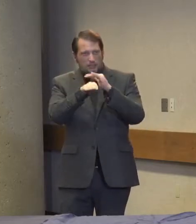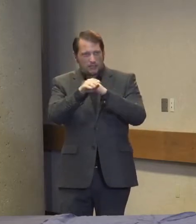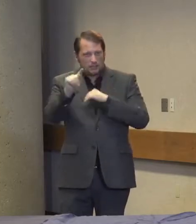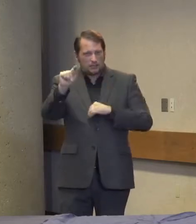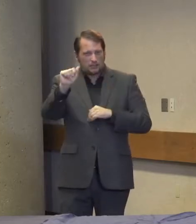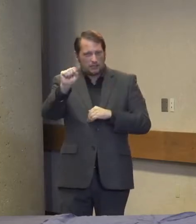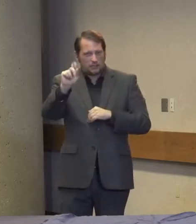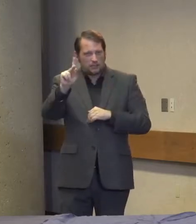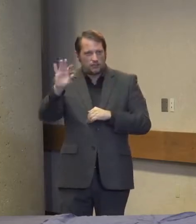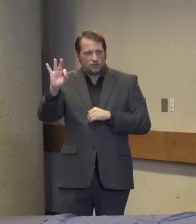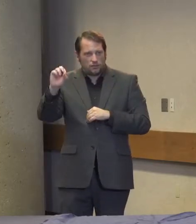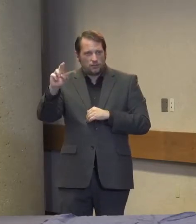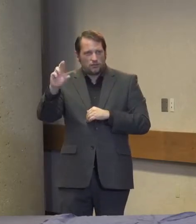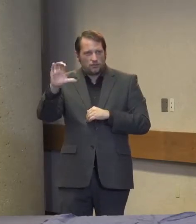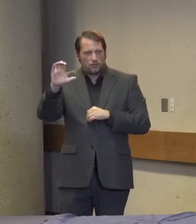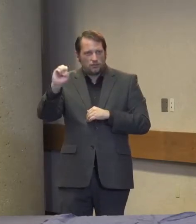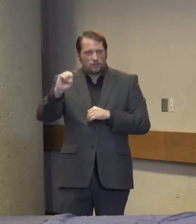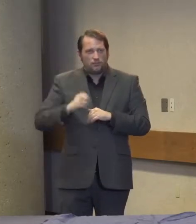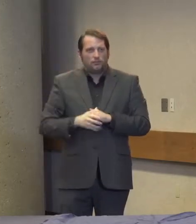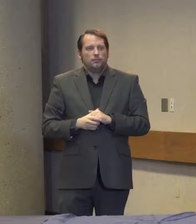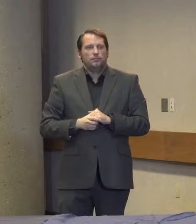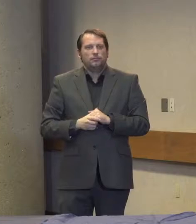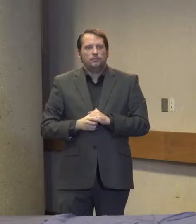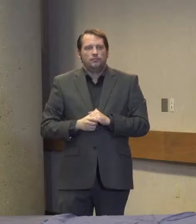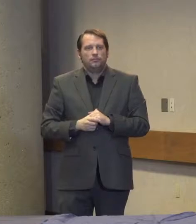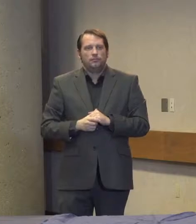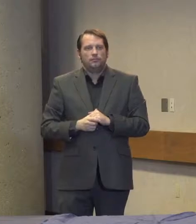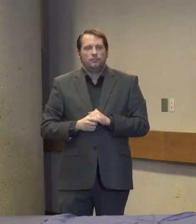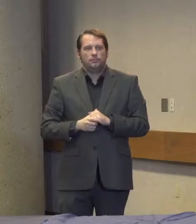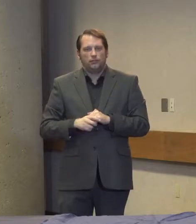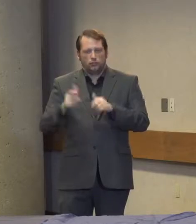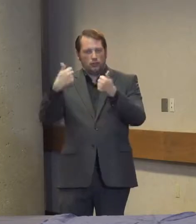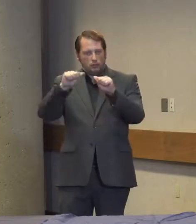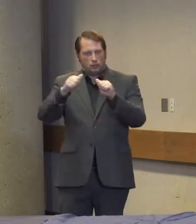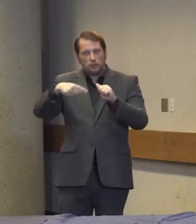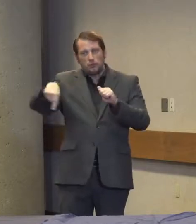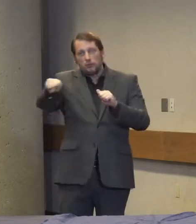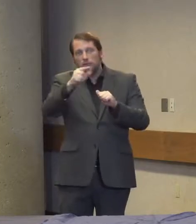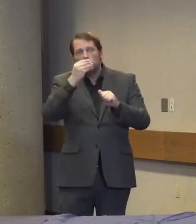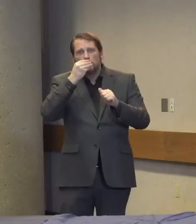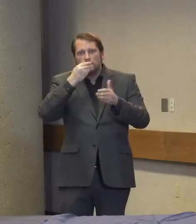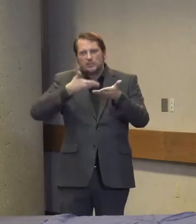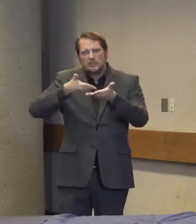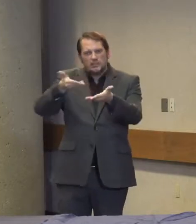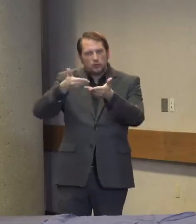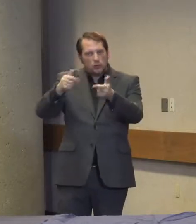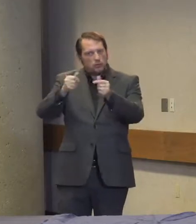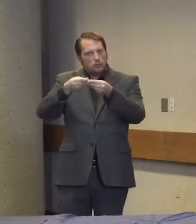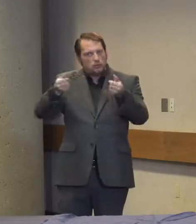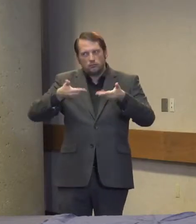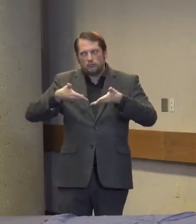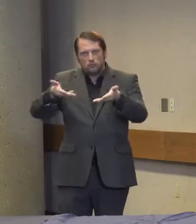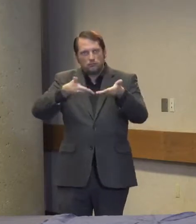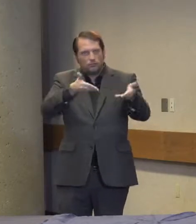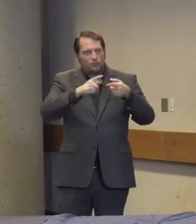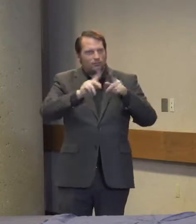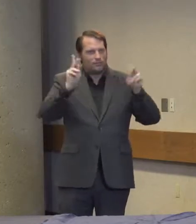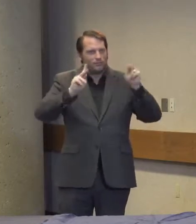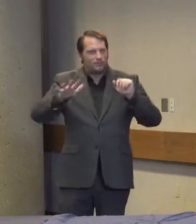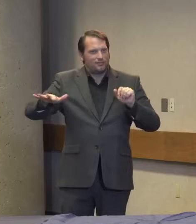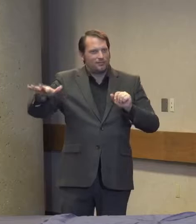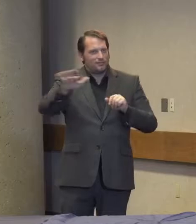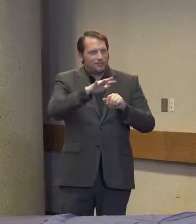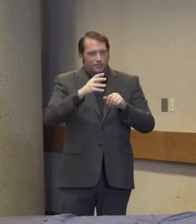the challenges that we face in our food service delivery to our public and make sure that we can ramp those activities up